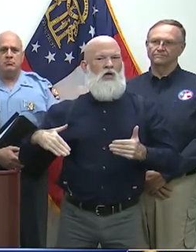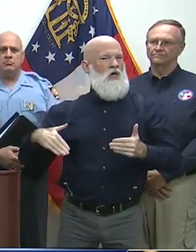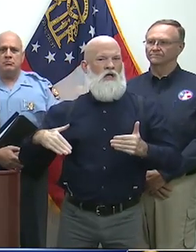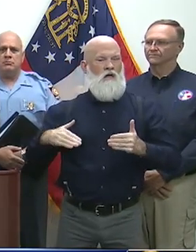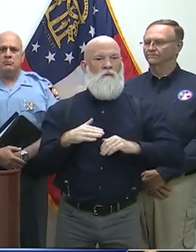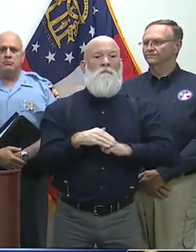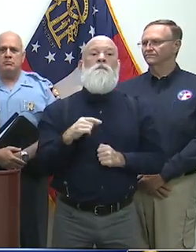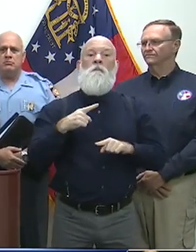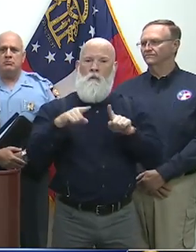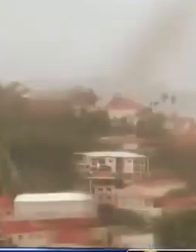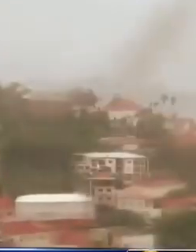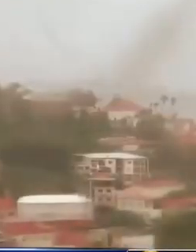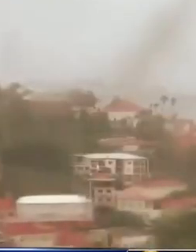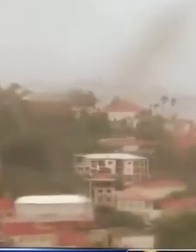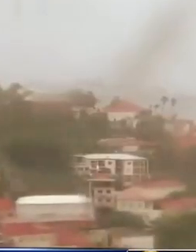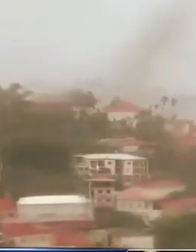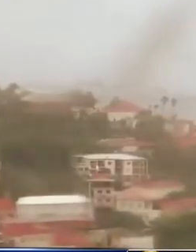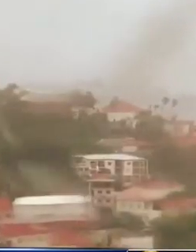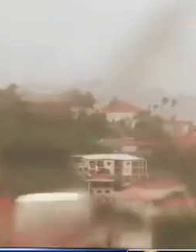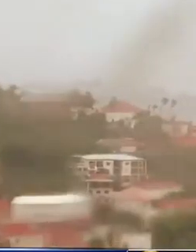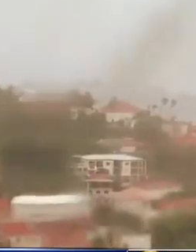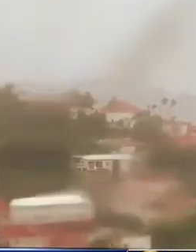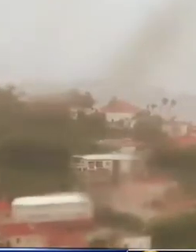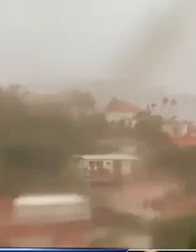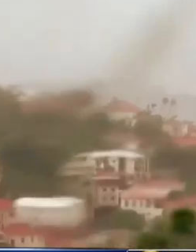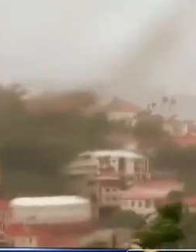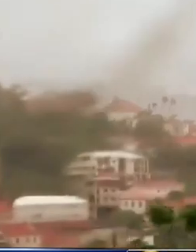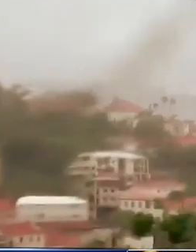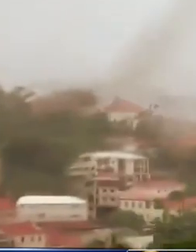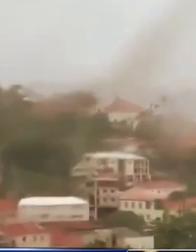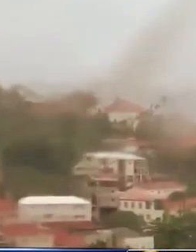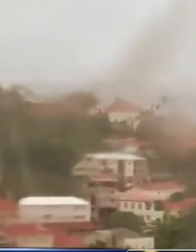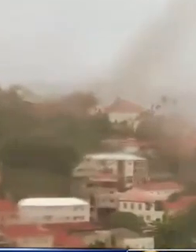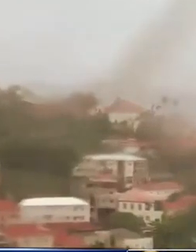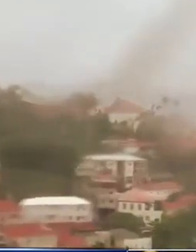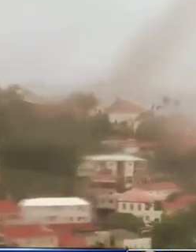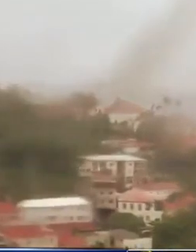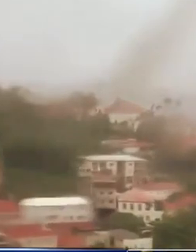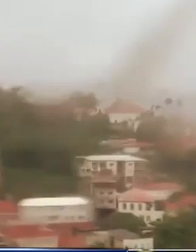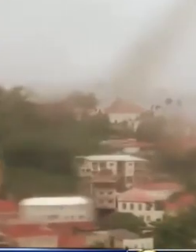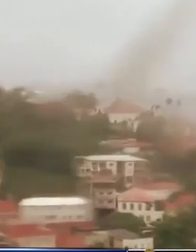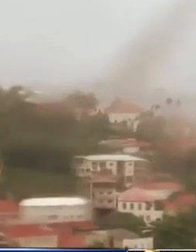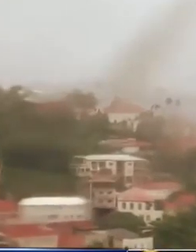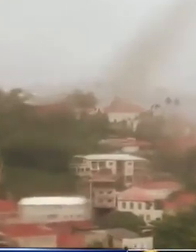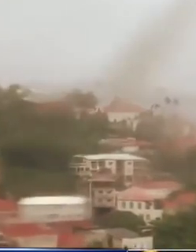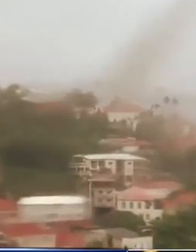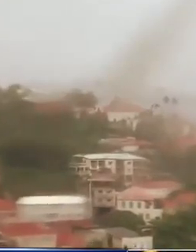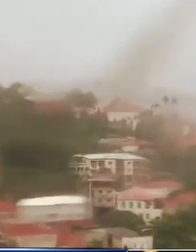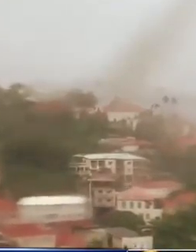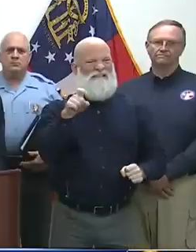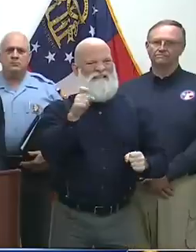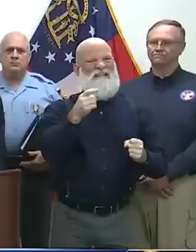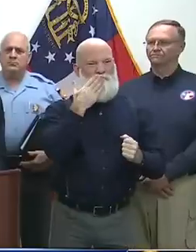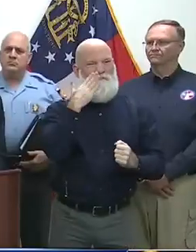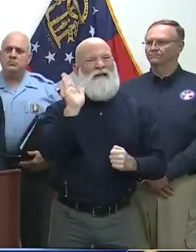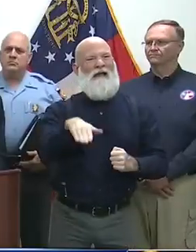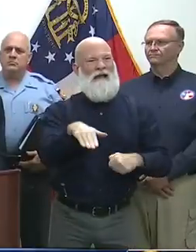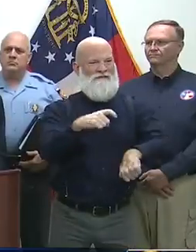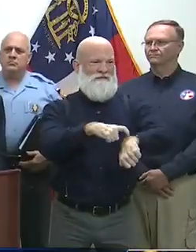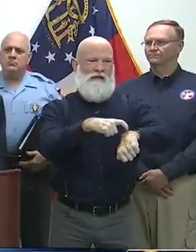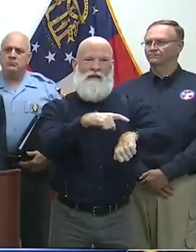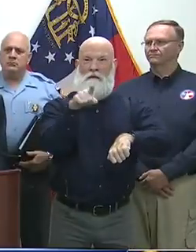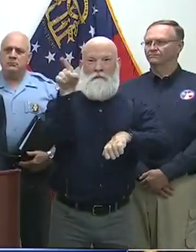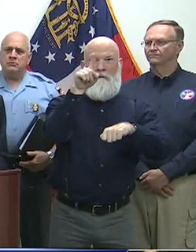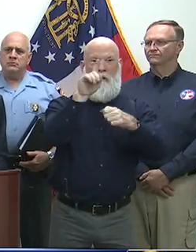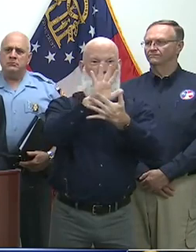cancel their labor day plans but he does have a warning. It's definitely I think going to be a nasty weekend on the coast but if you're still